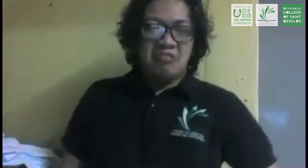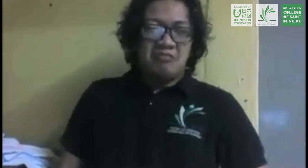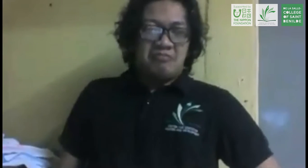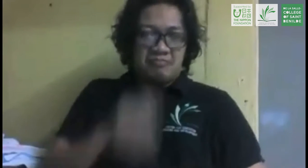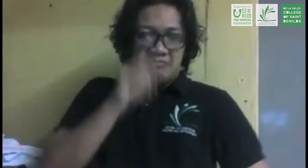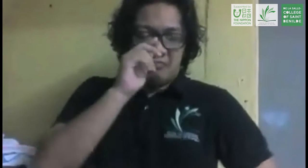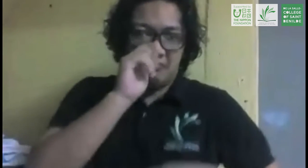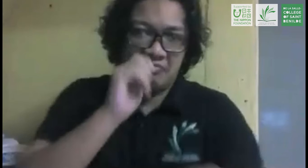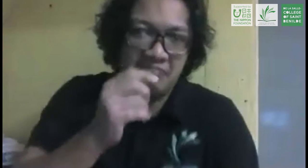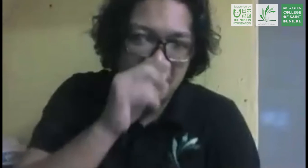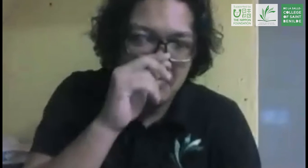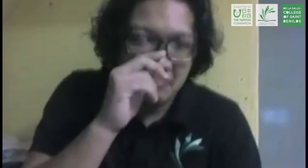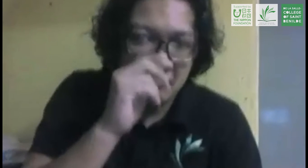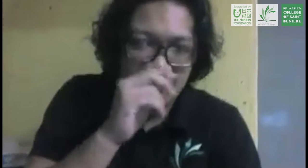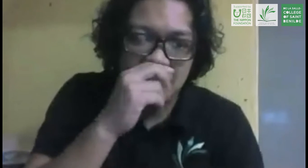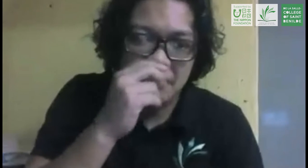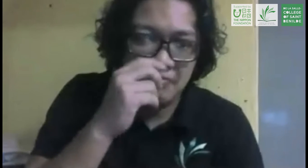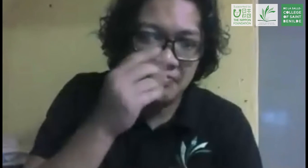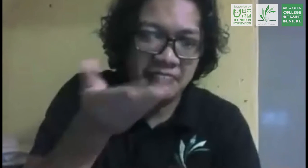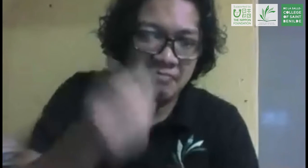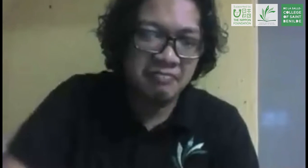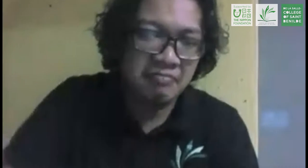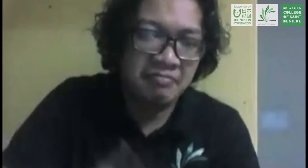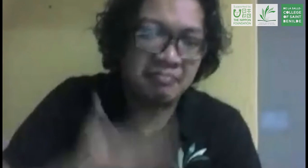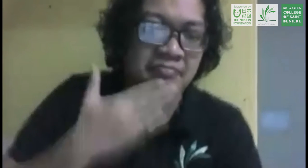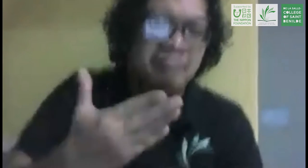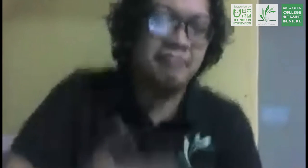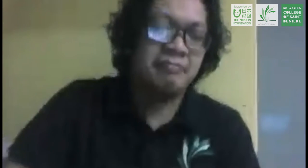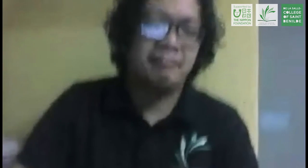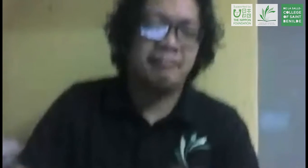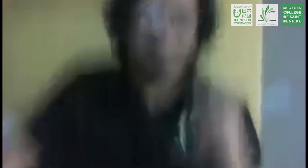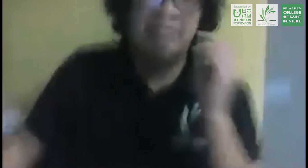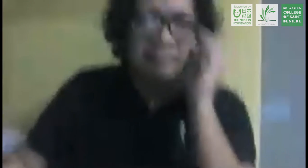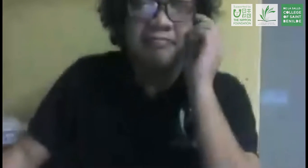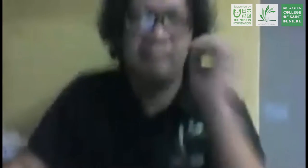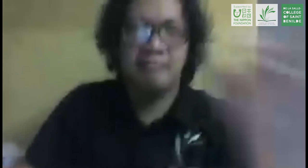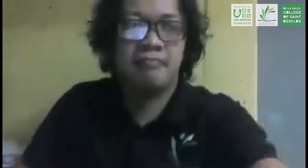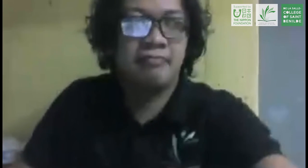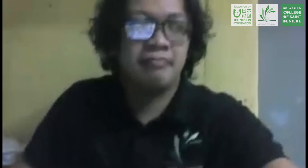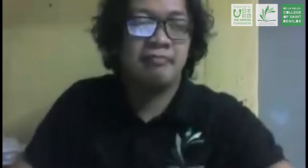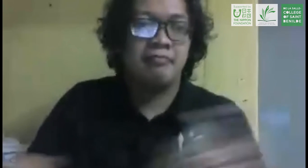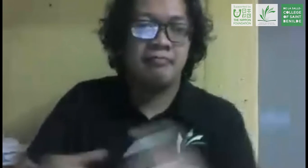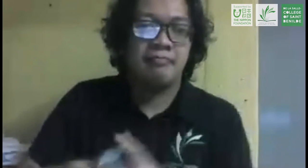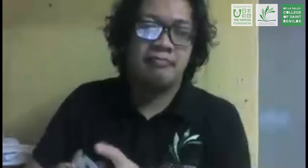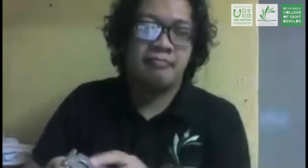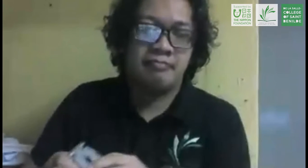Especially if you have to do it in a specific word or order.